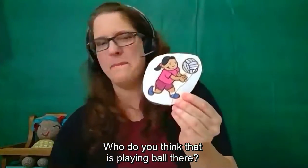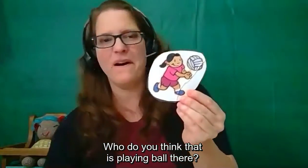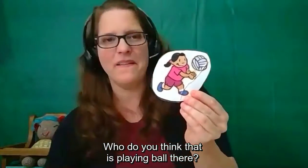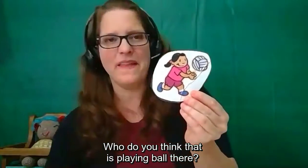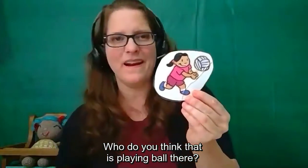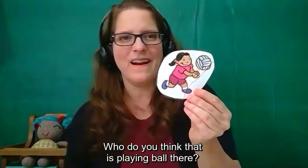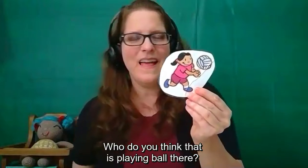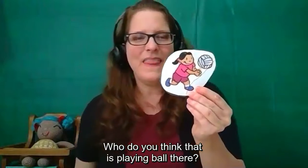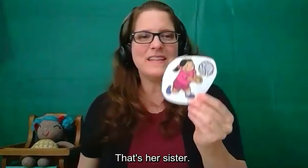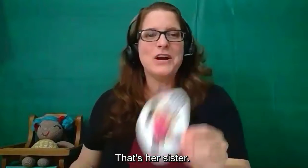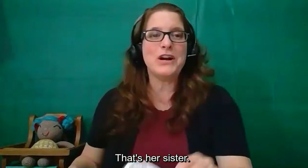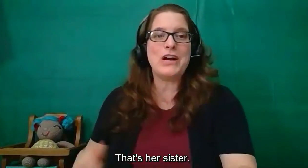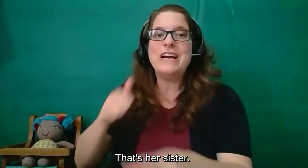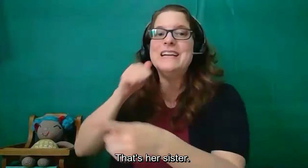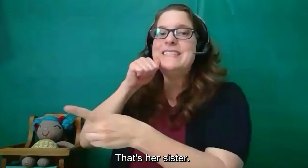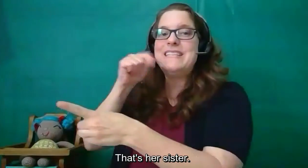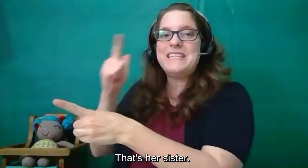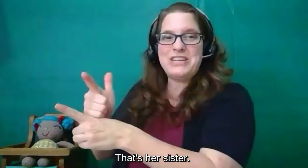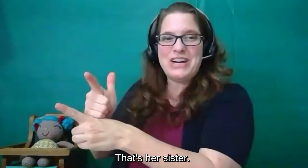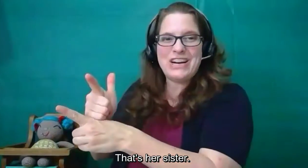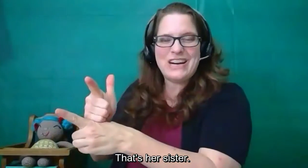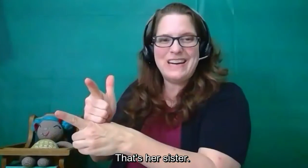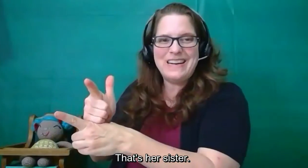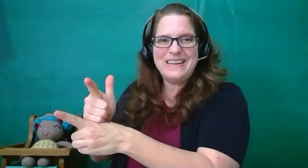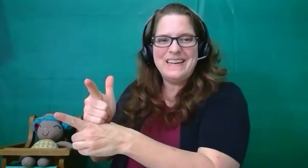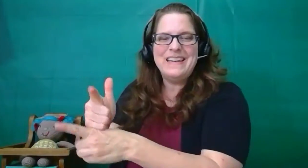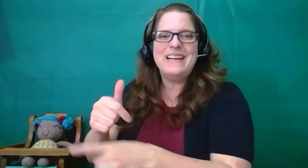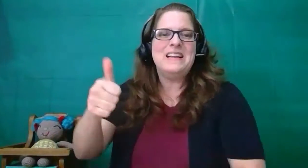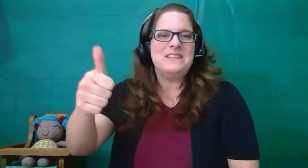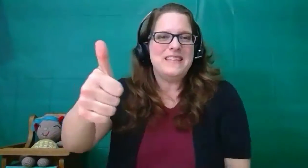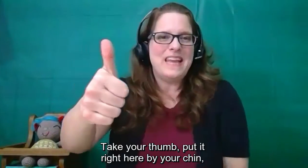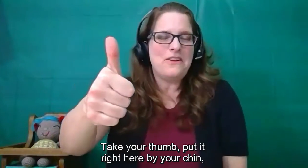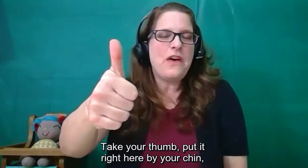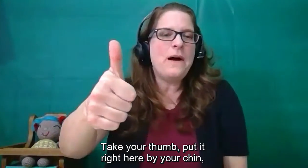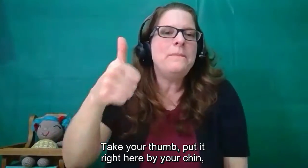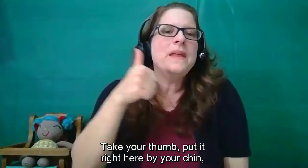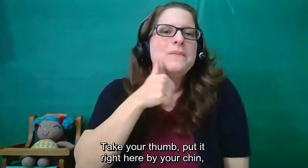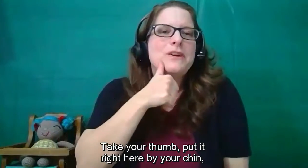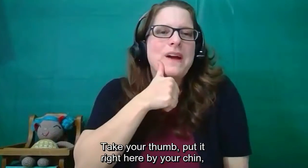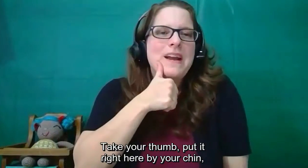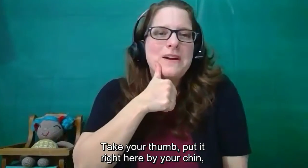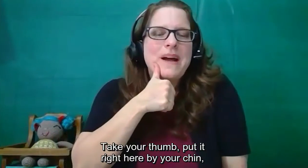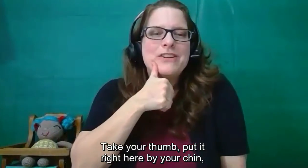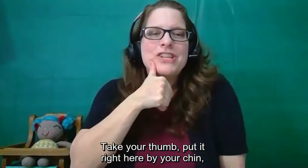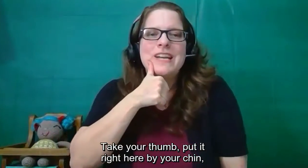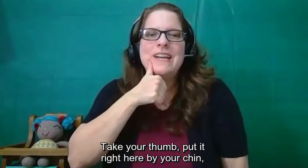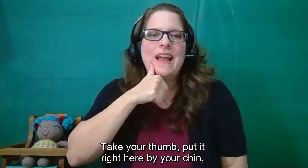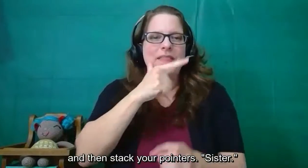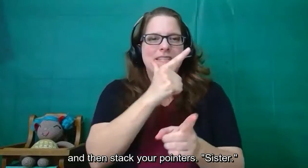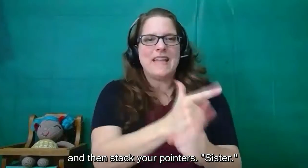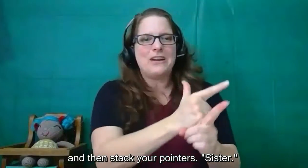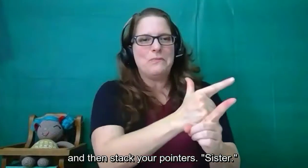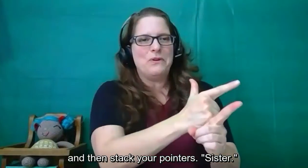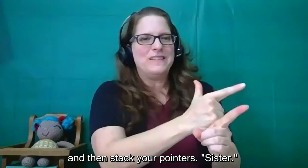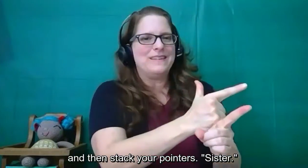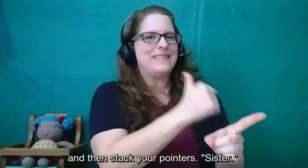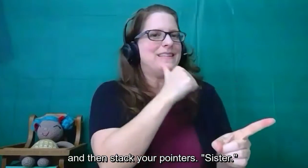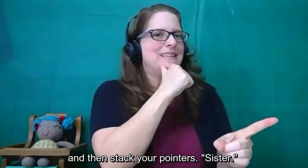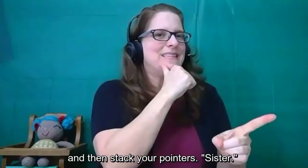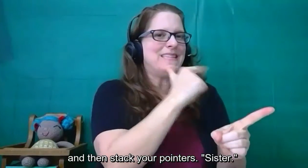ball there? That's her sister. Take your thumb, put it right here by your chin, and then stack your pointers.